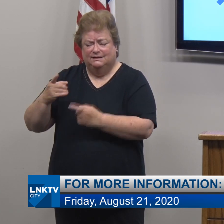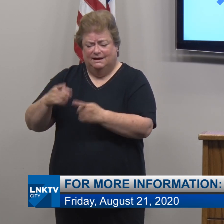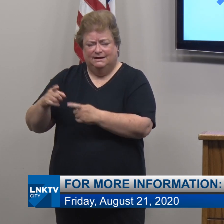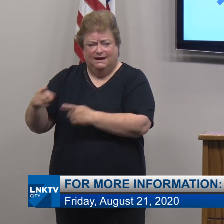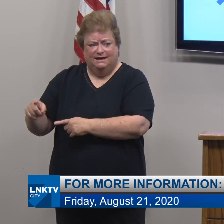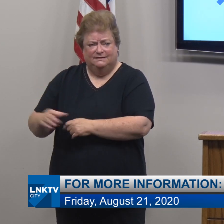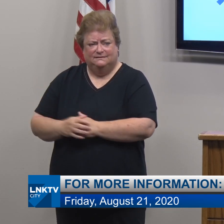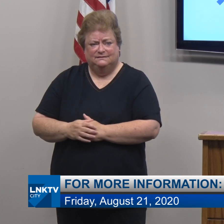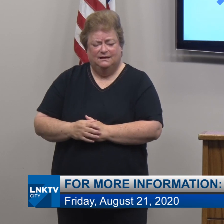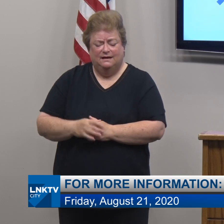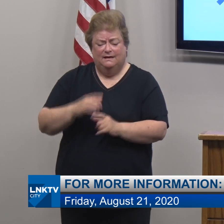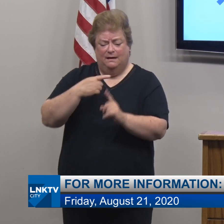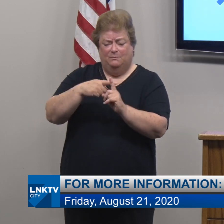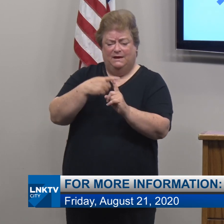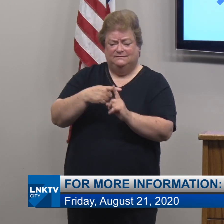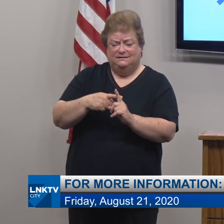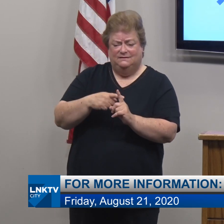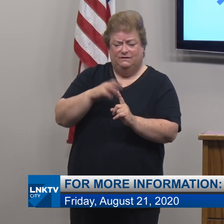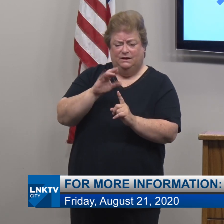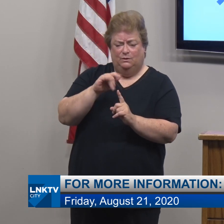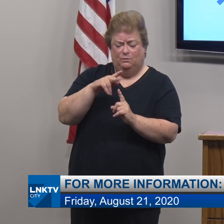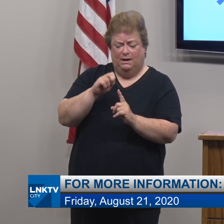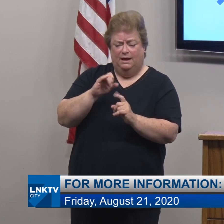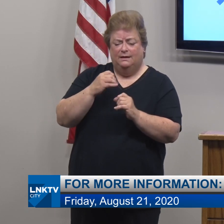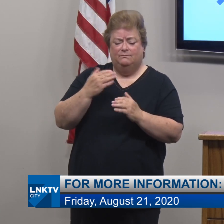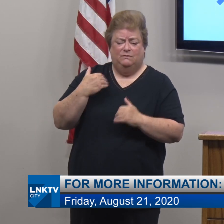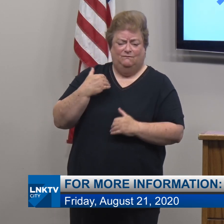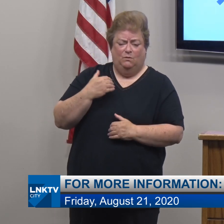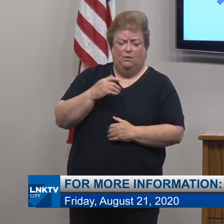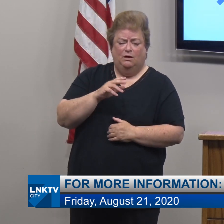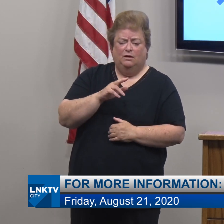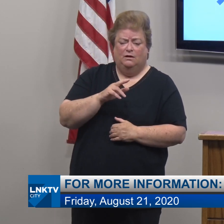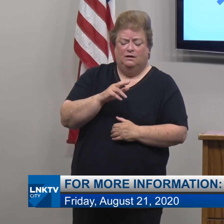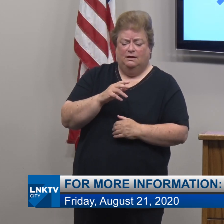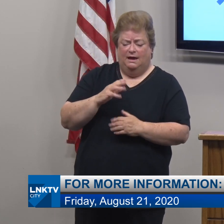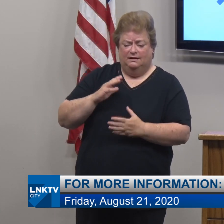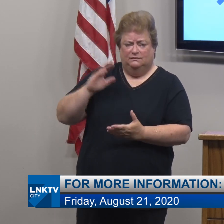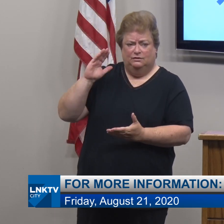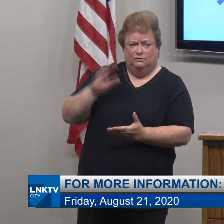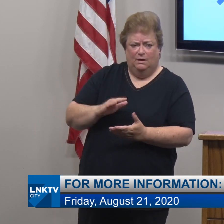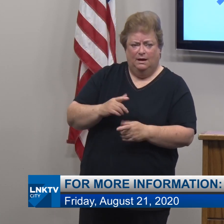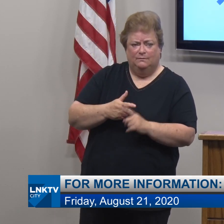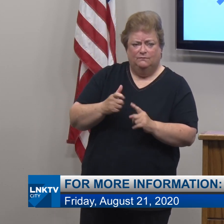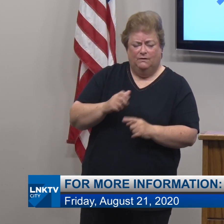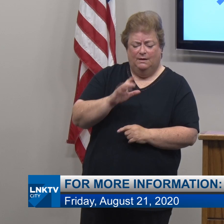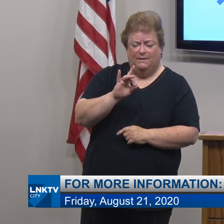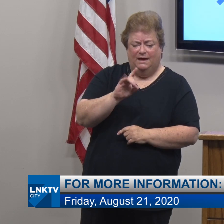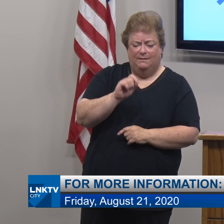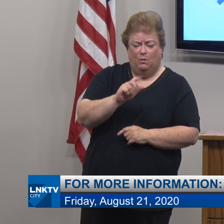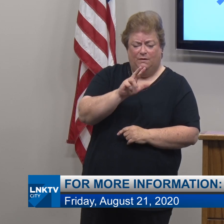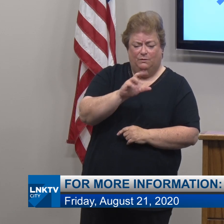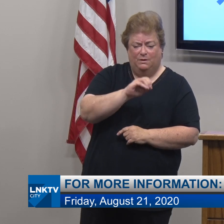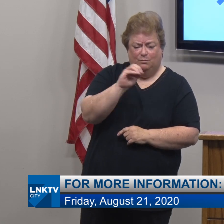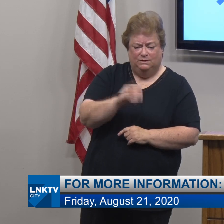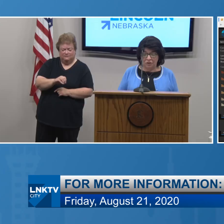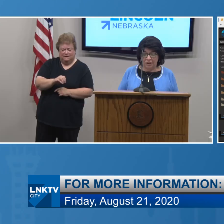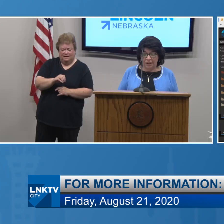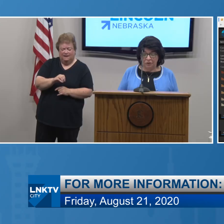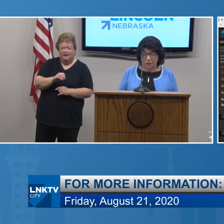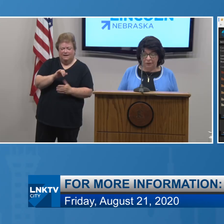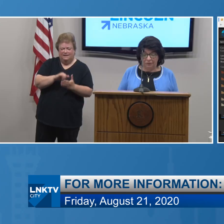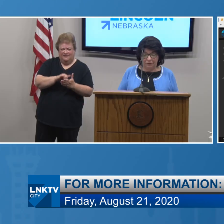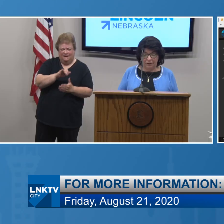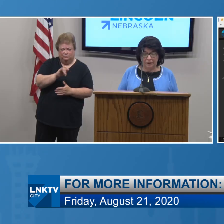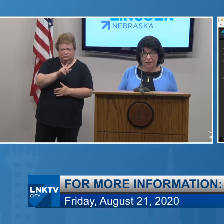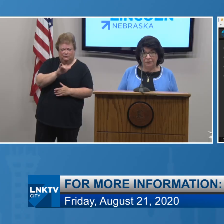weekly positivity rate has also dropped from 3 consecutive weeks, from 8.3% the week ending